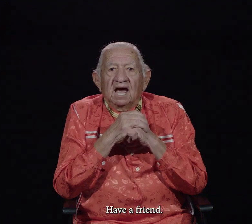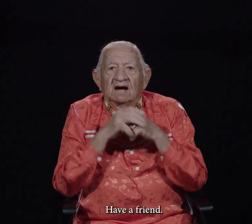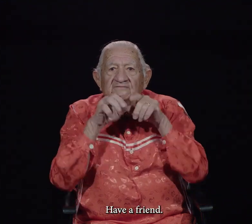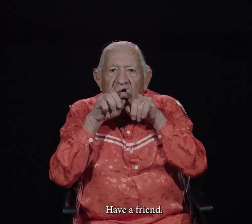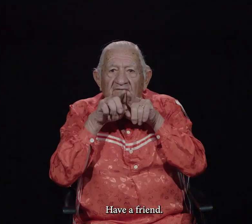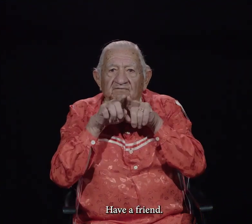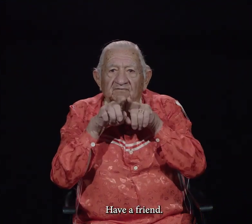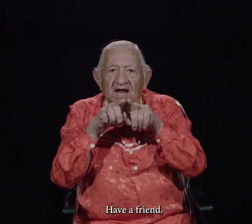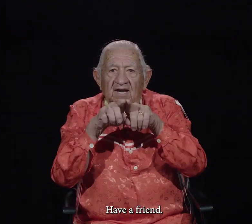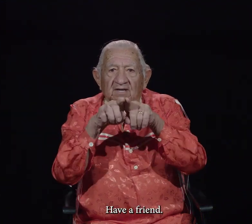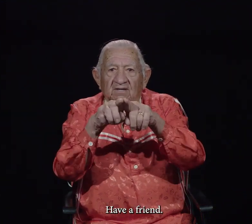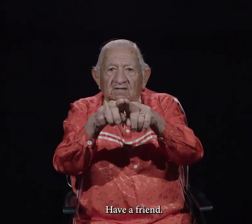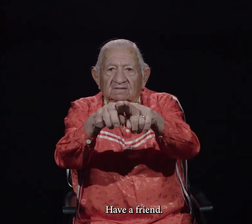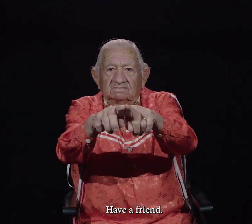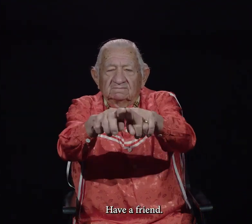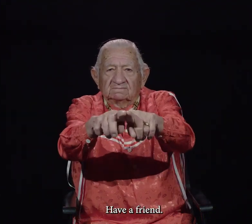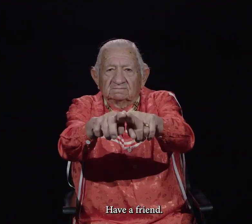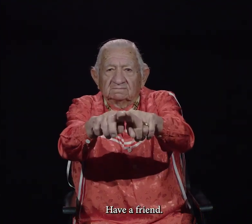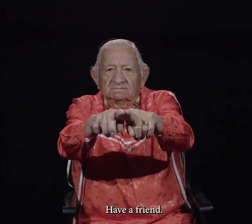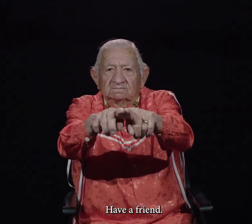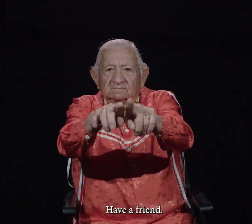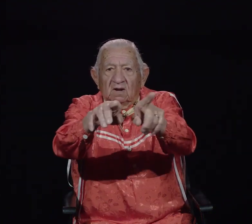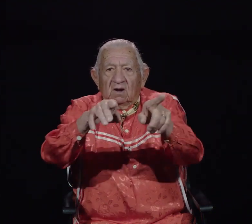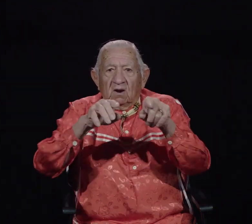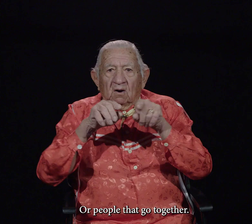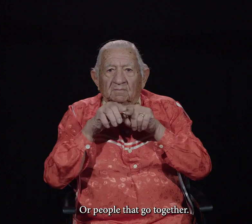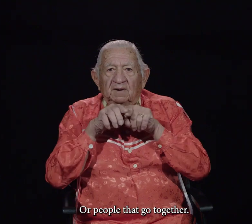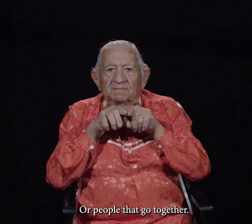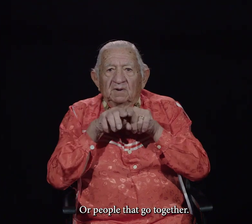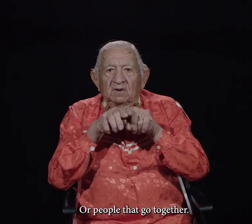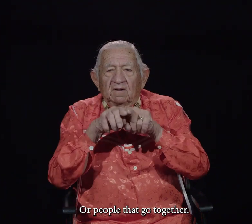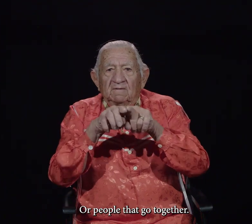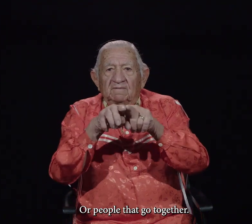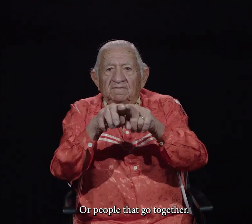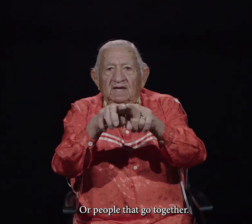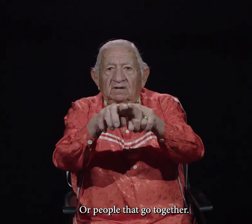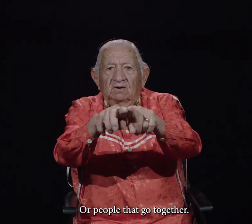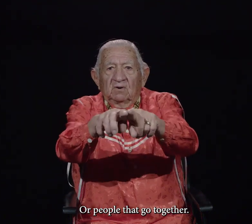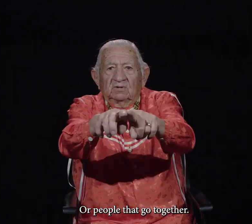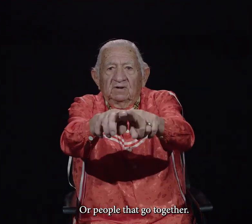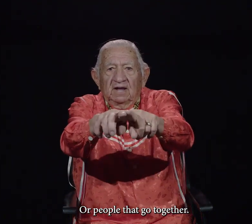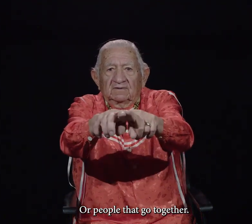have a friend or people that go together